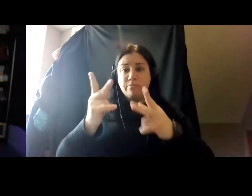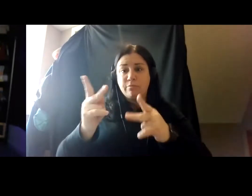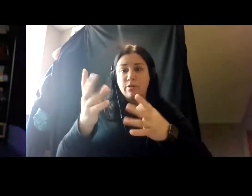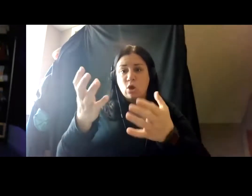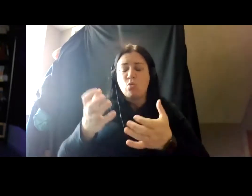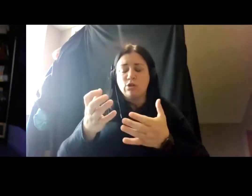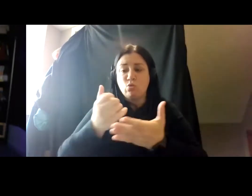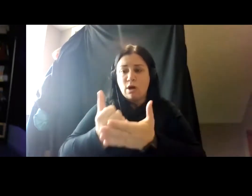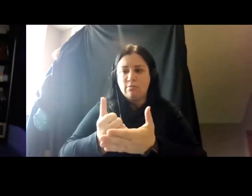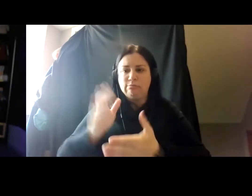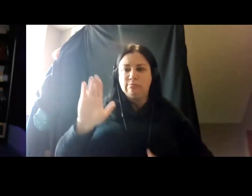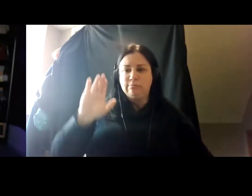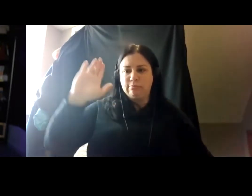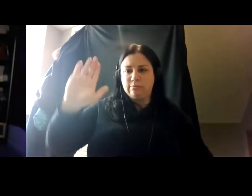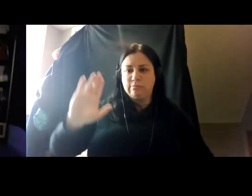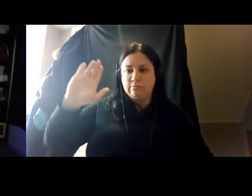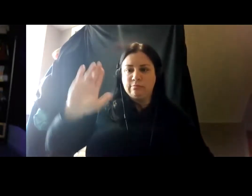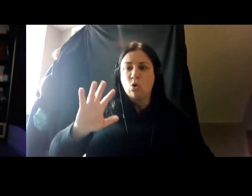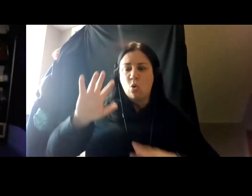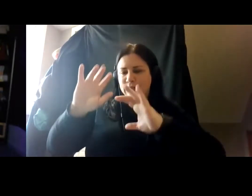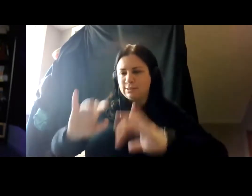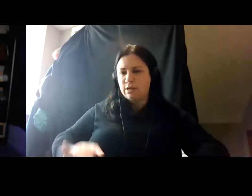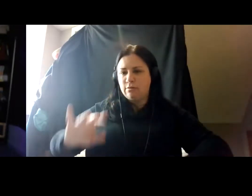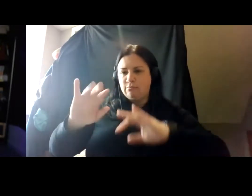here, add me, Sherry.